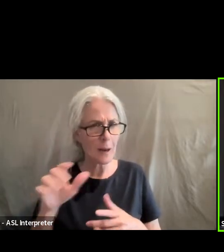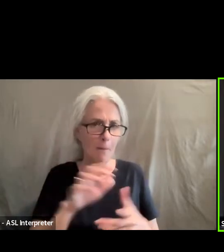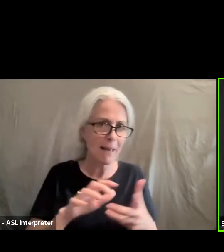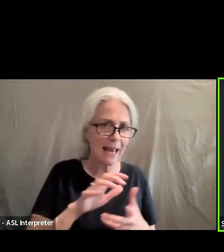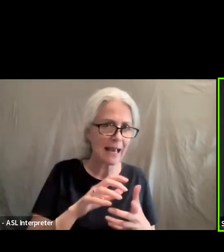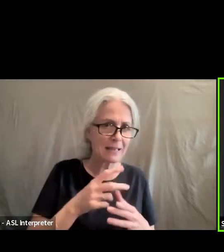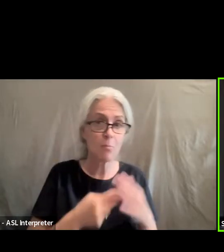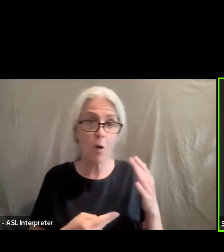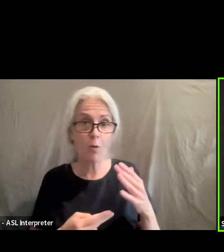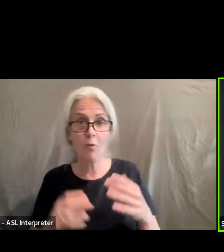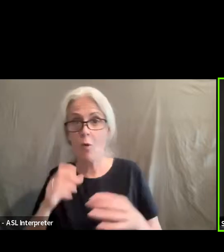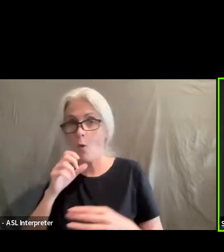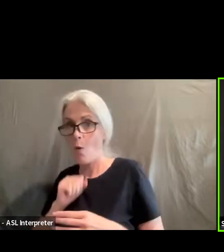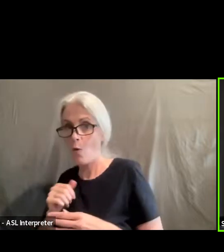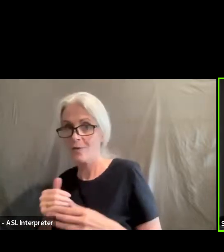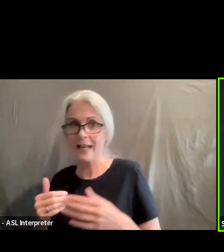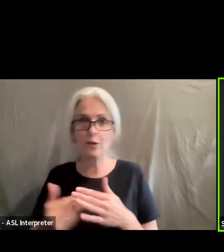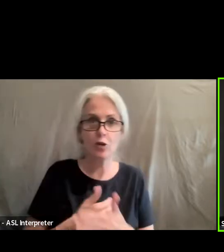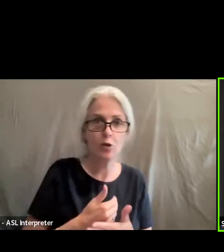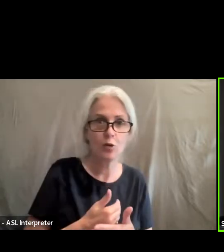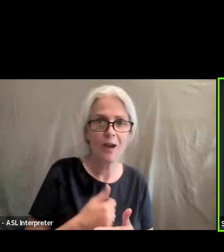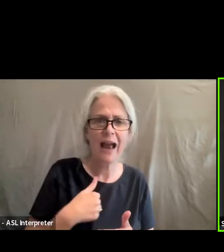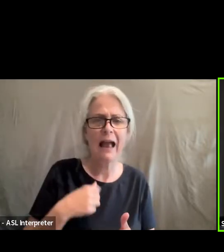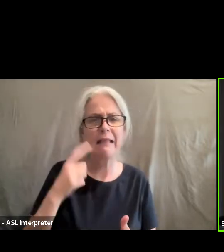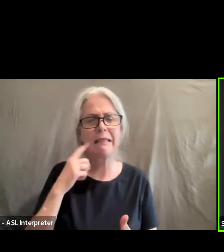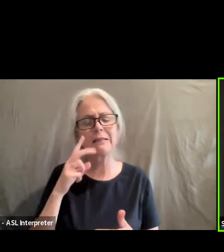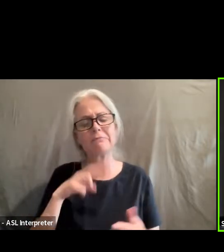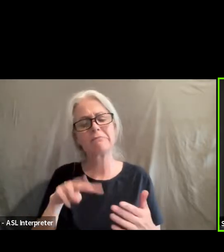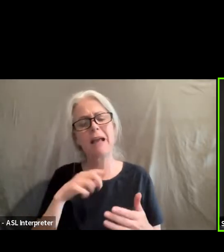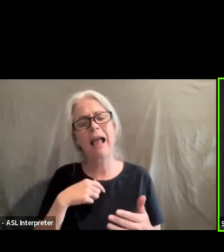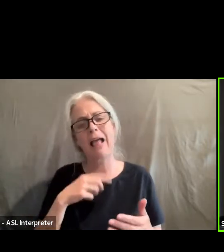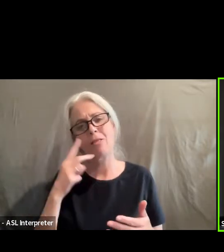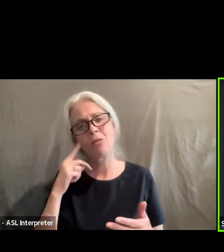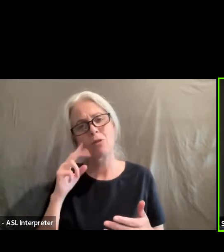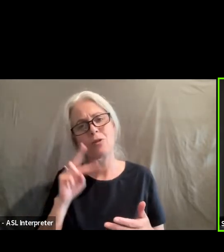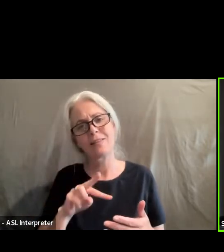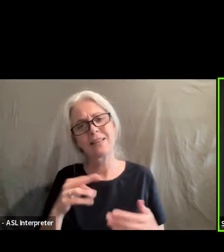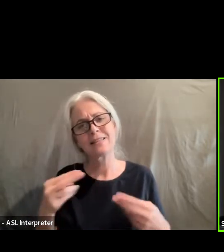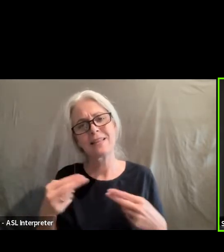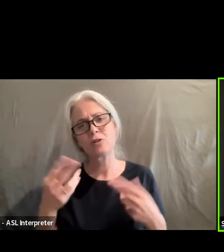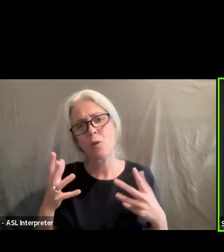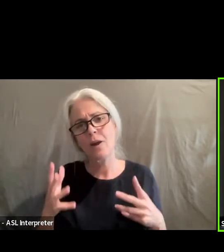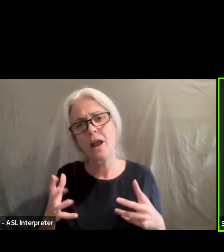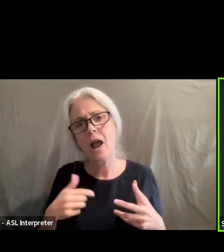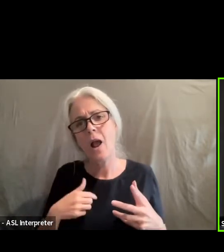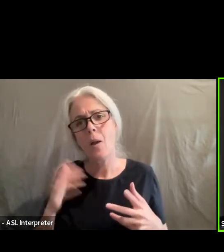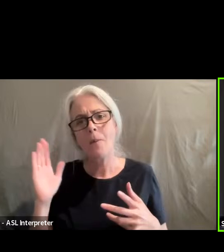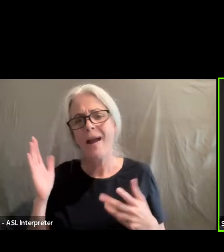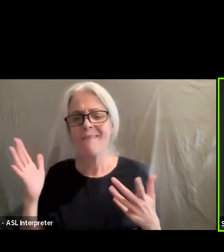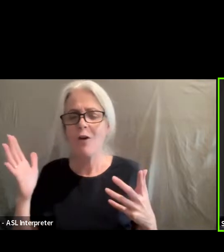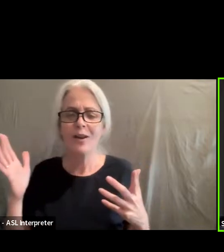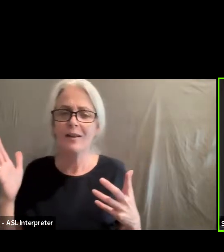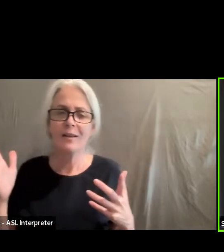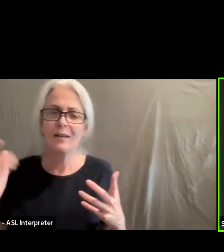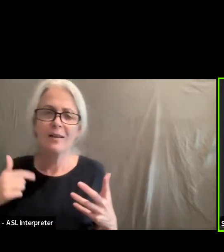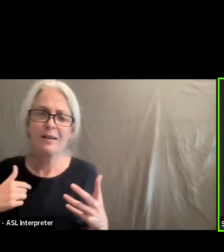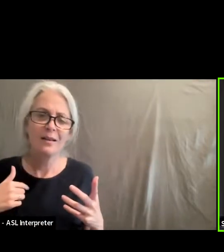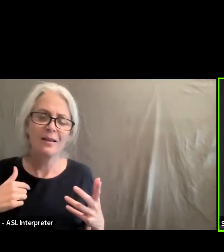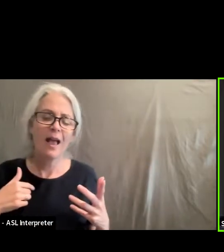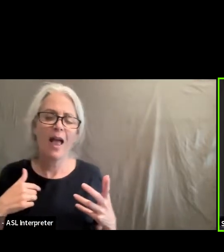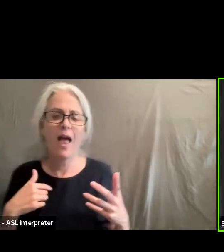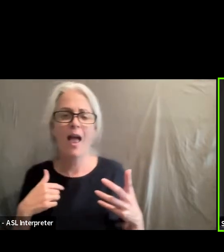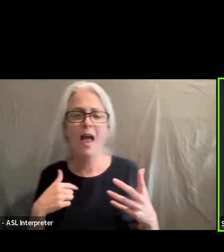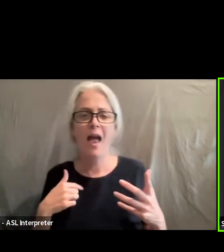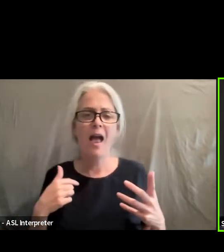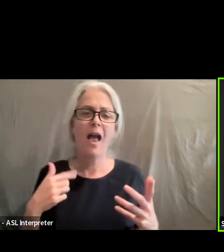think coming to the forefront and looking at this. So I already did look at this slideshow. So the presentation. So, Dr. Booker and whoever